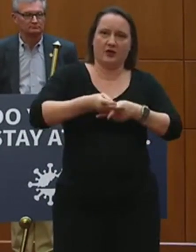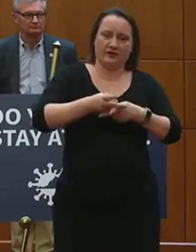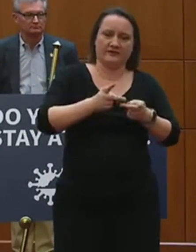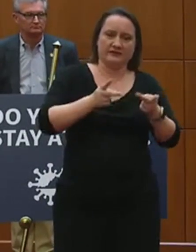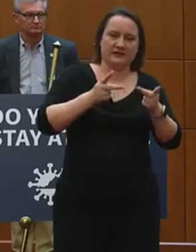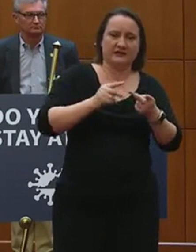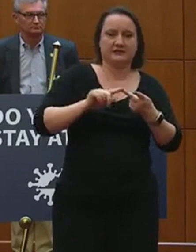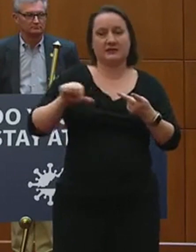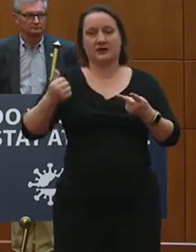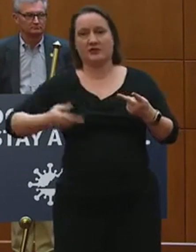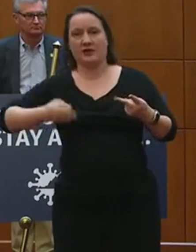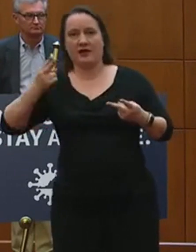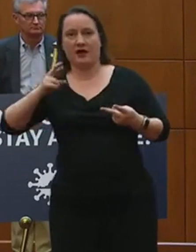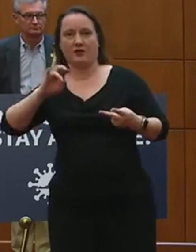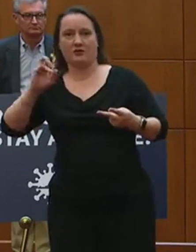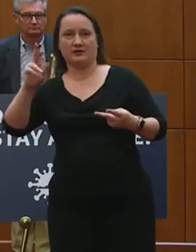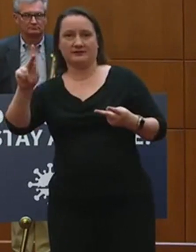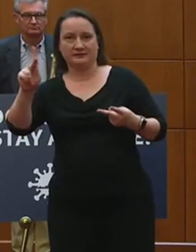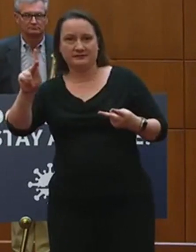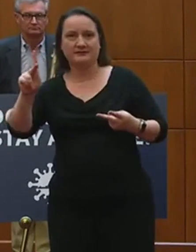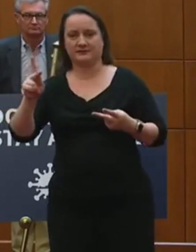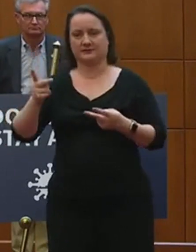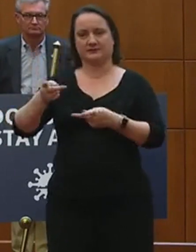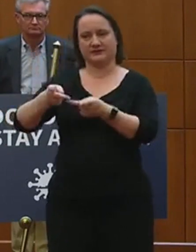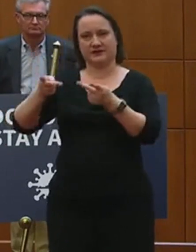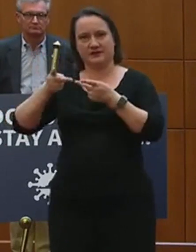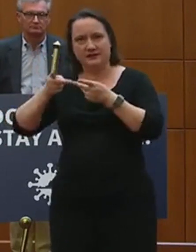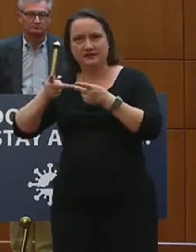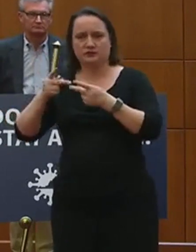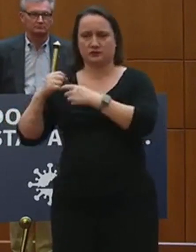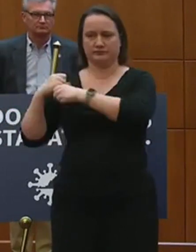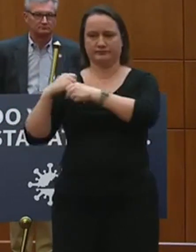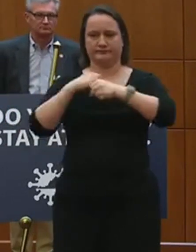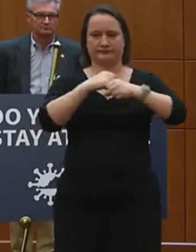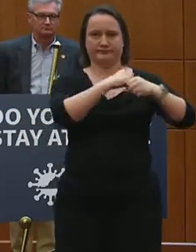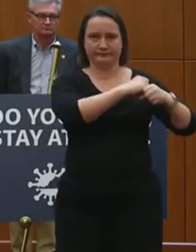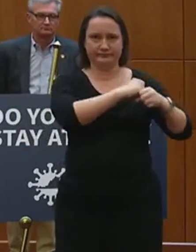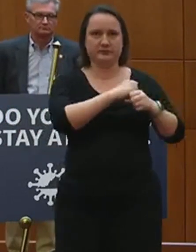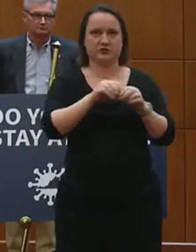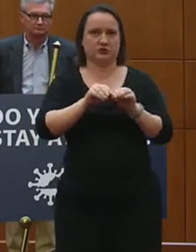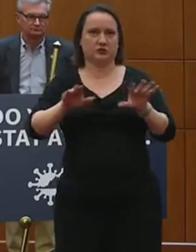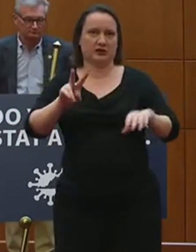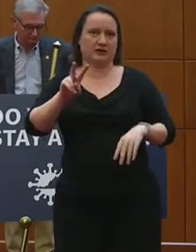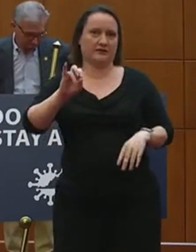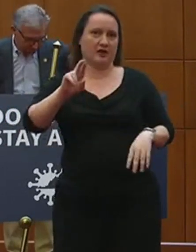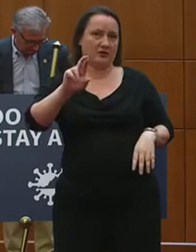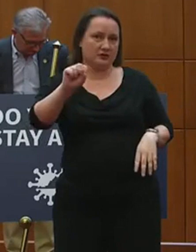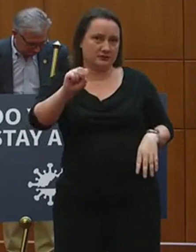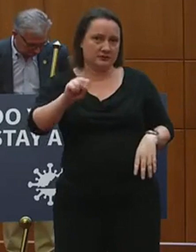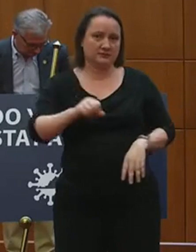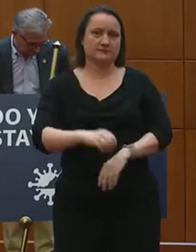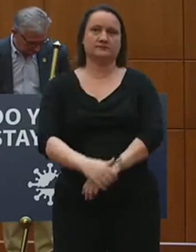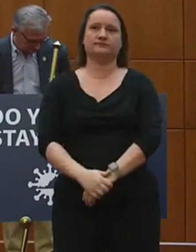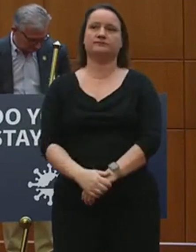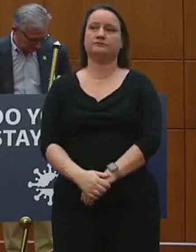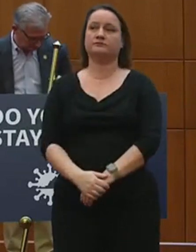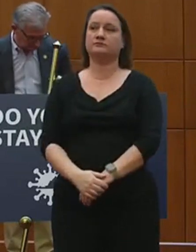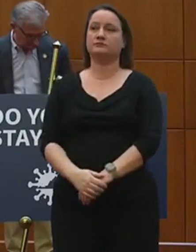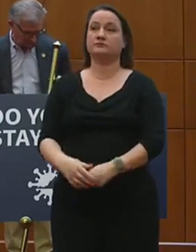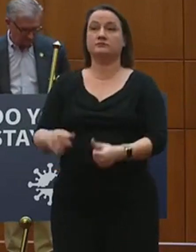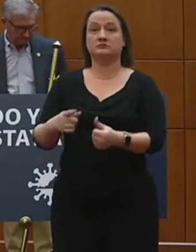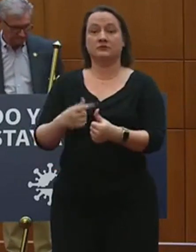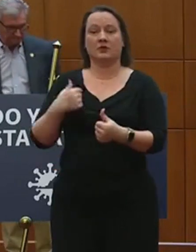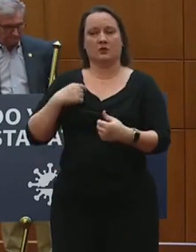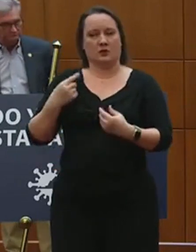facilities so that they are taking precautions to prevent the spread of the virus in their facilities? And so first of all, we are providing a